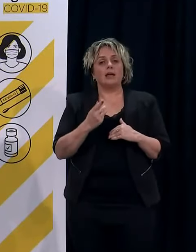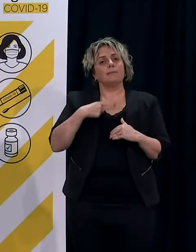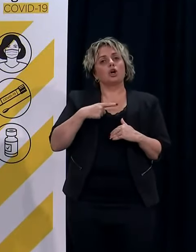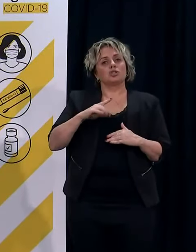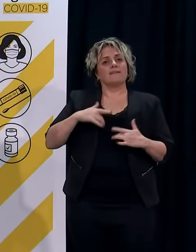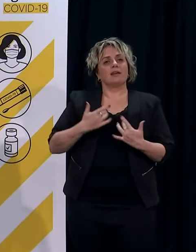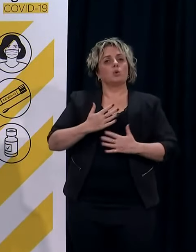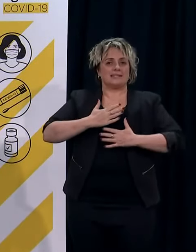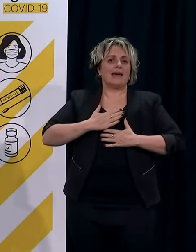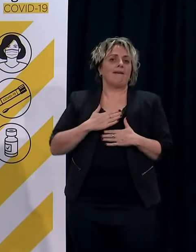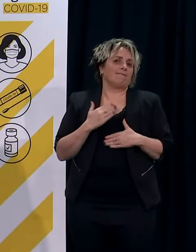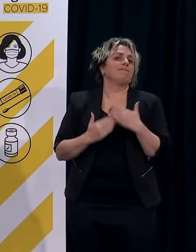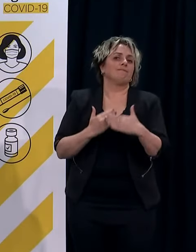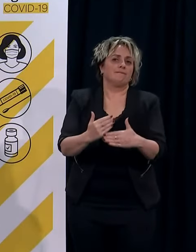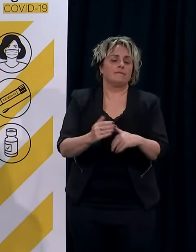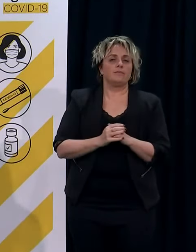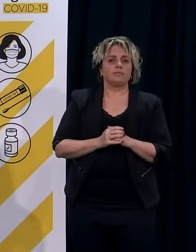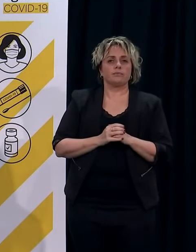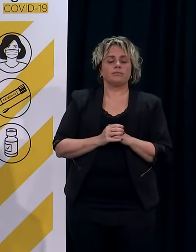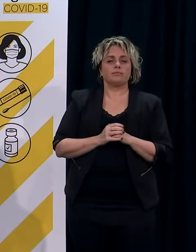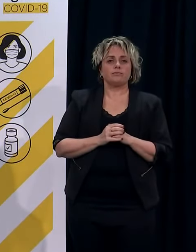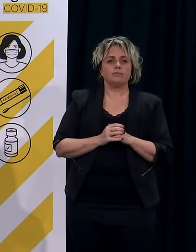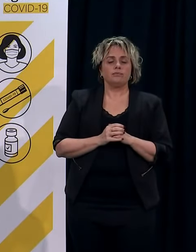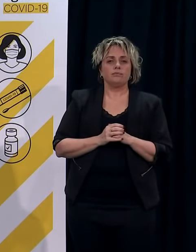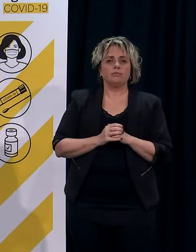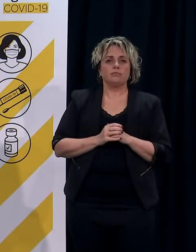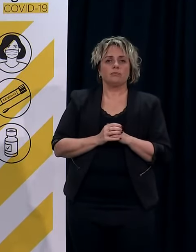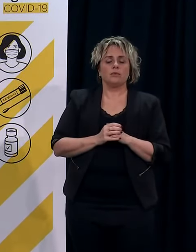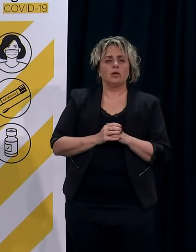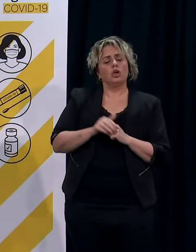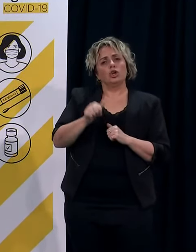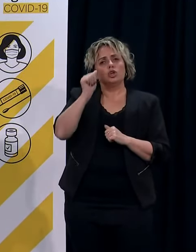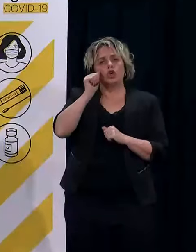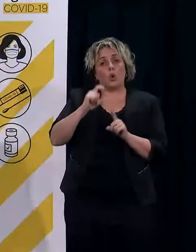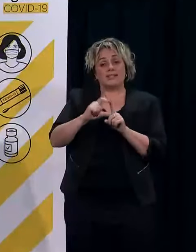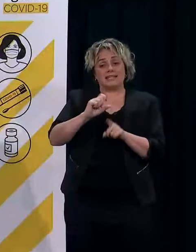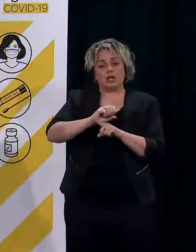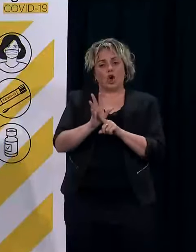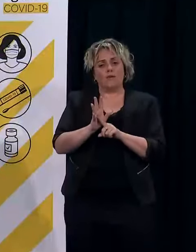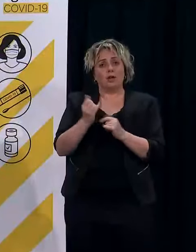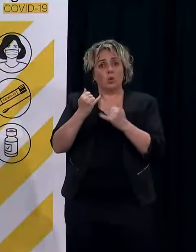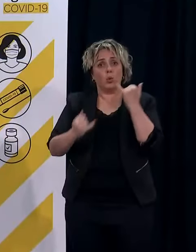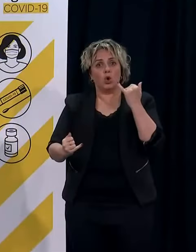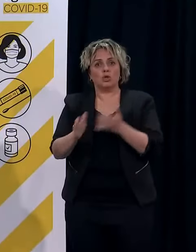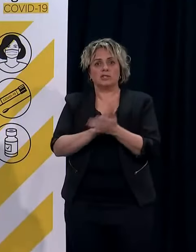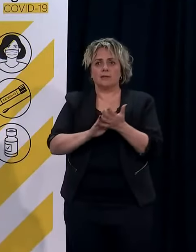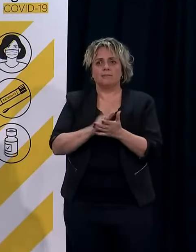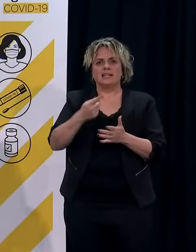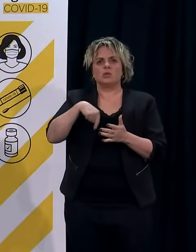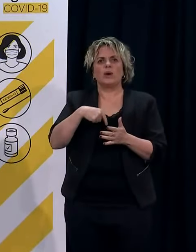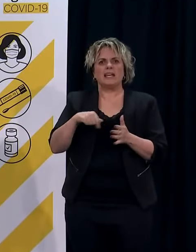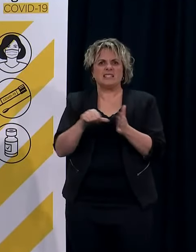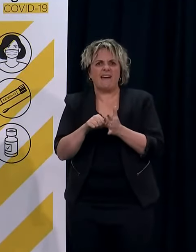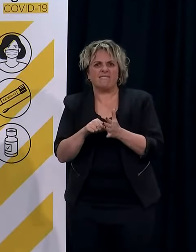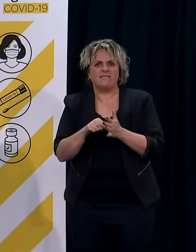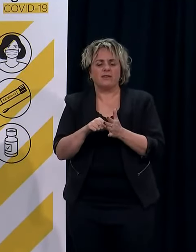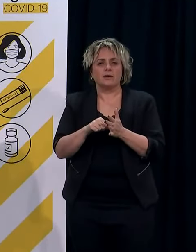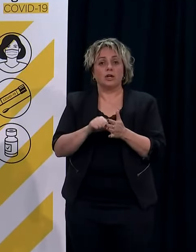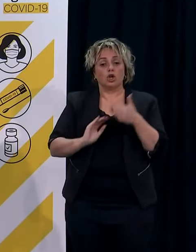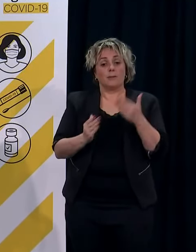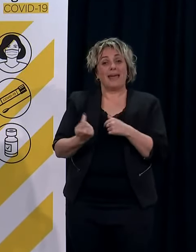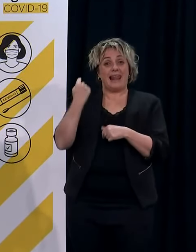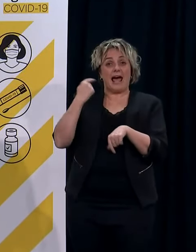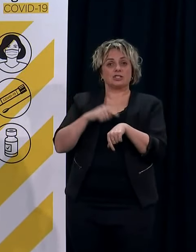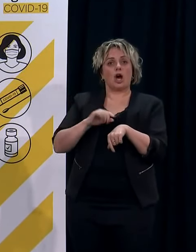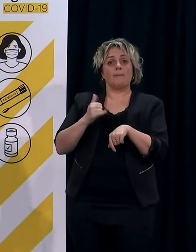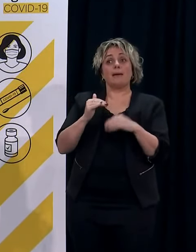seen our risk assessment slide up the scale for Delta. So where we might have usually gone for a 3, we've gone for a 4. Where we